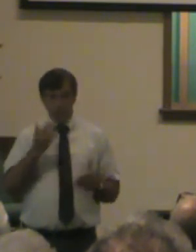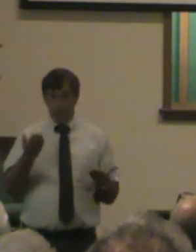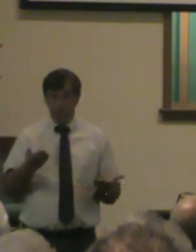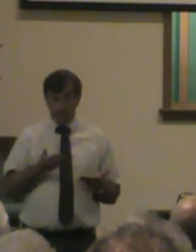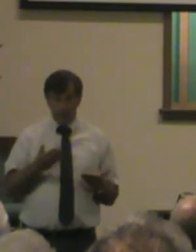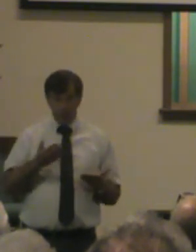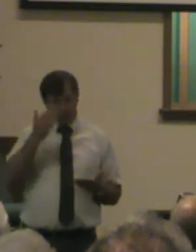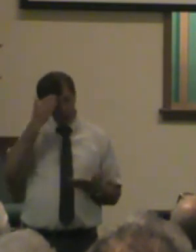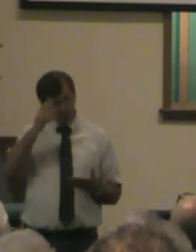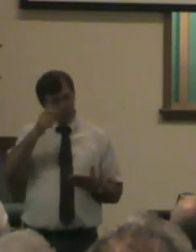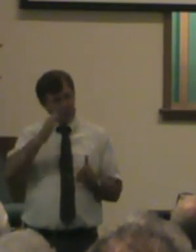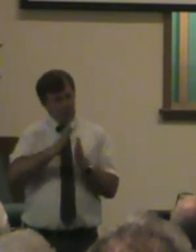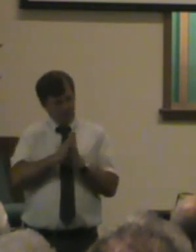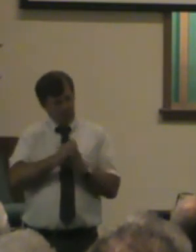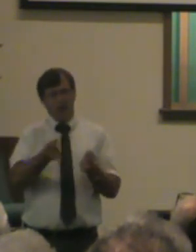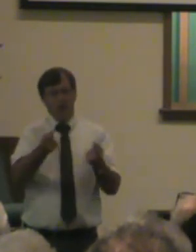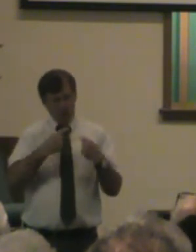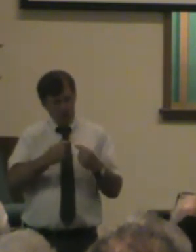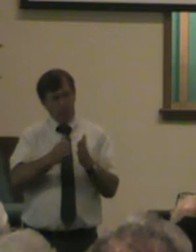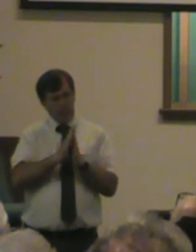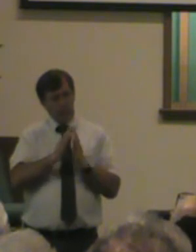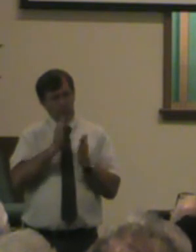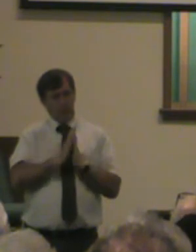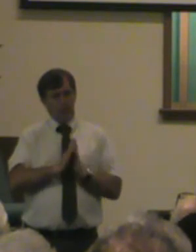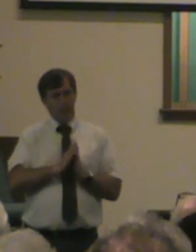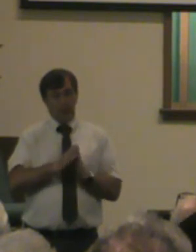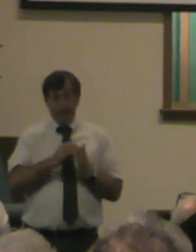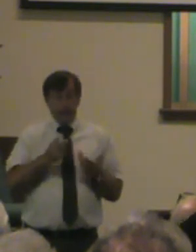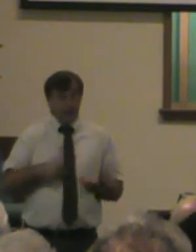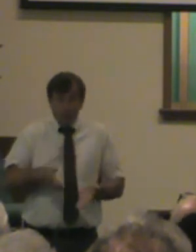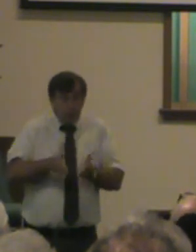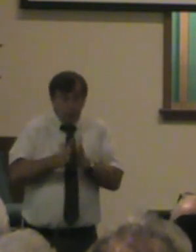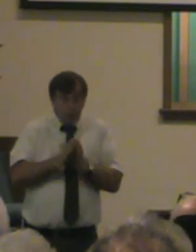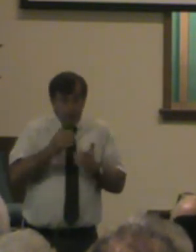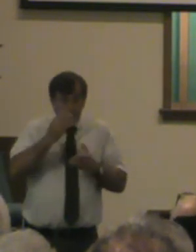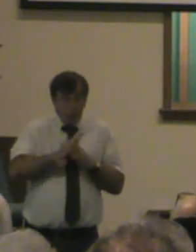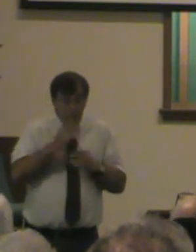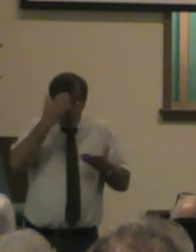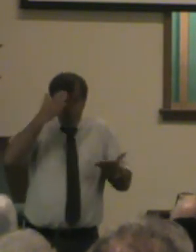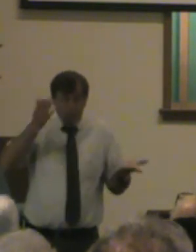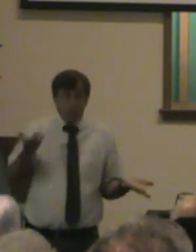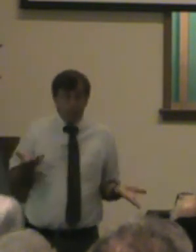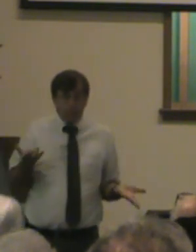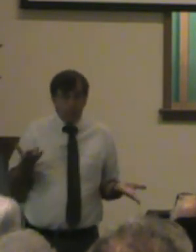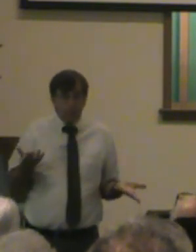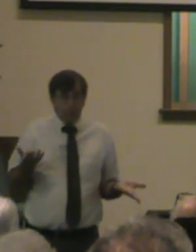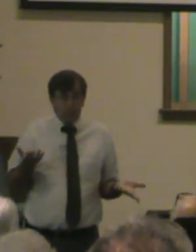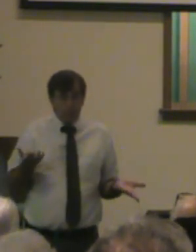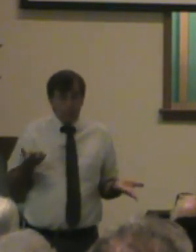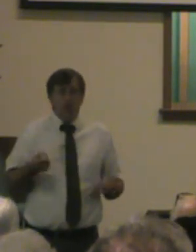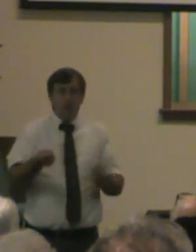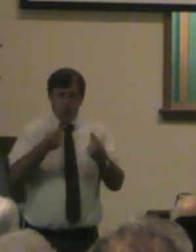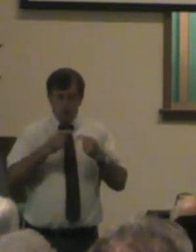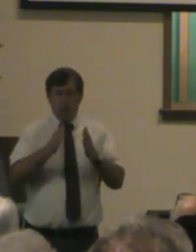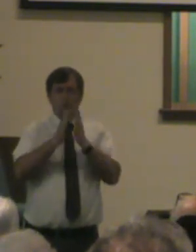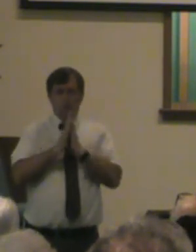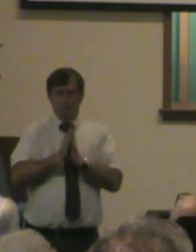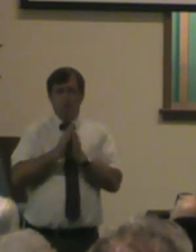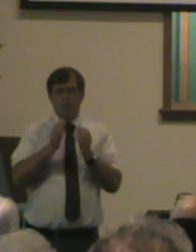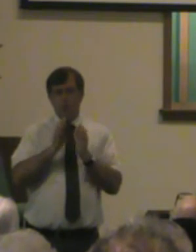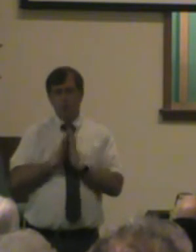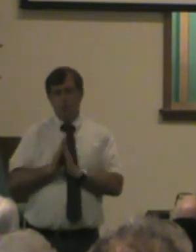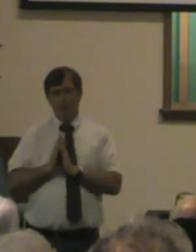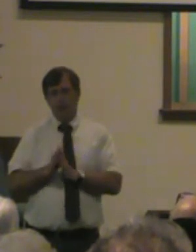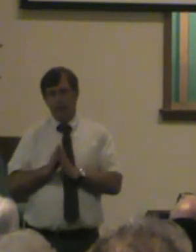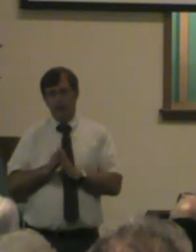that you need prayer, come request him prayer. If you don't request prayer, we don't pray for you because we don't know that you need prayer. Come request him prayer. We'll pray for you. Because